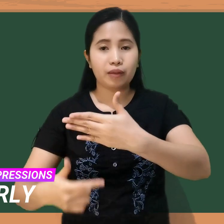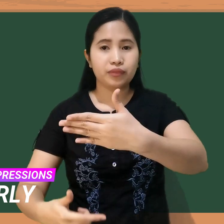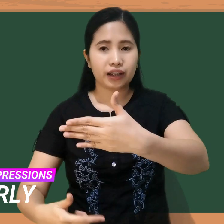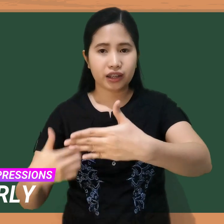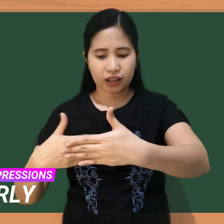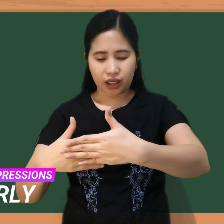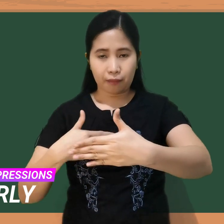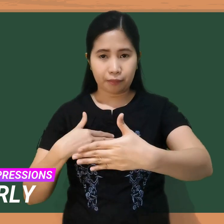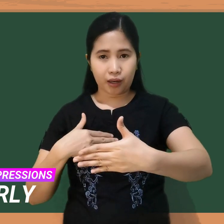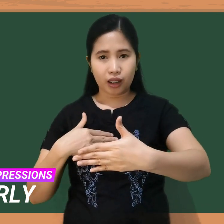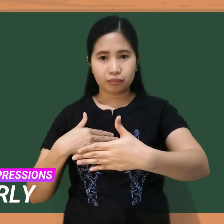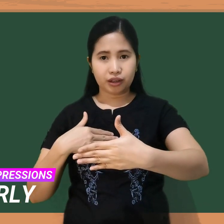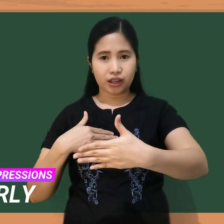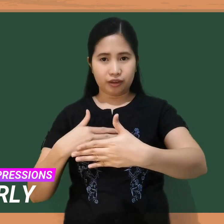palm natin na naka-palm in.